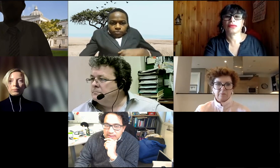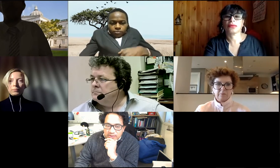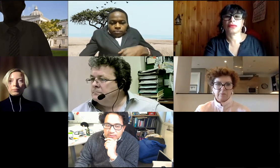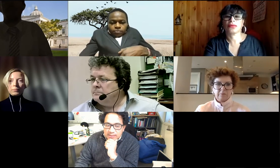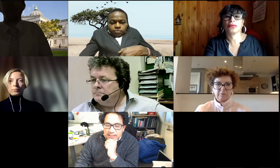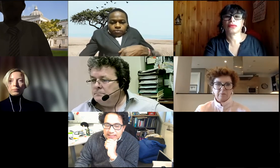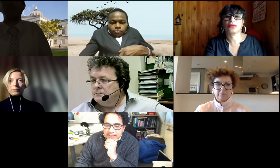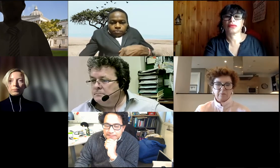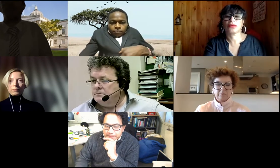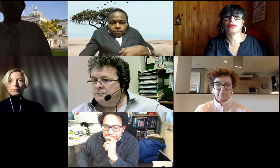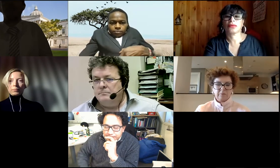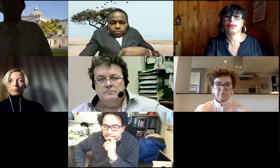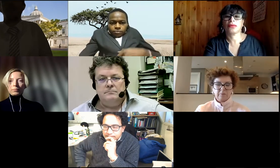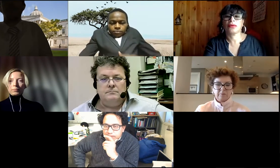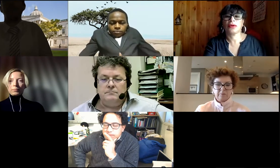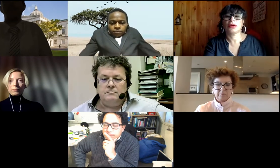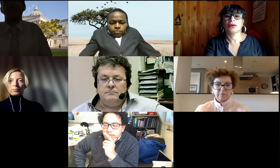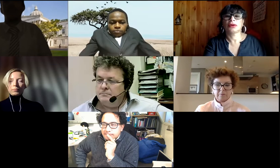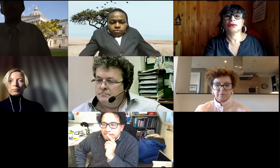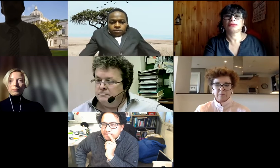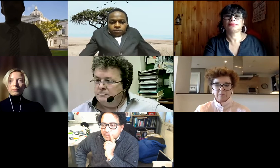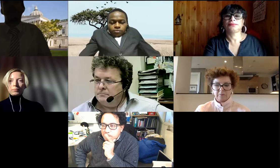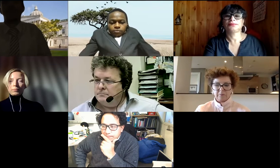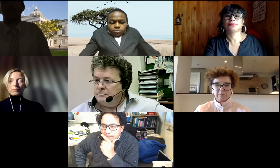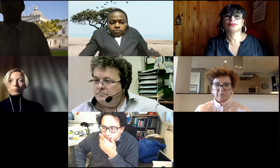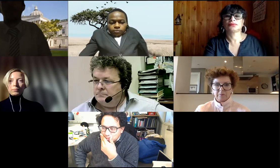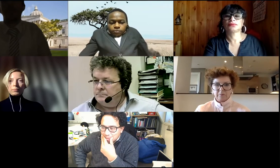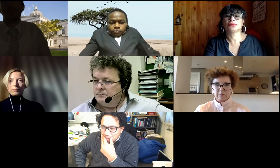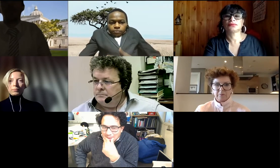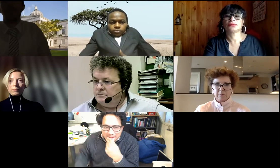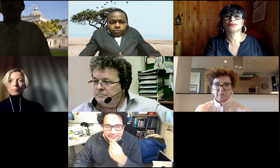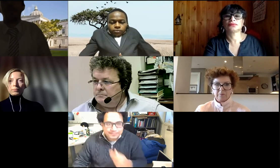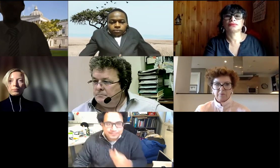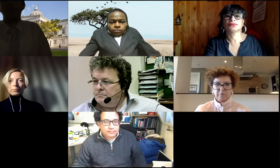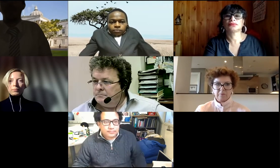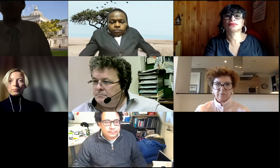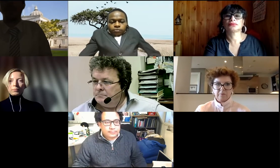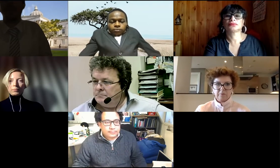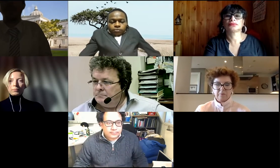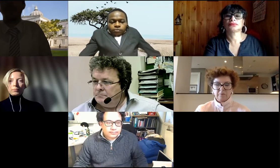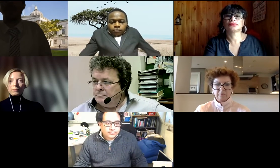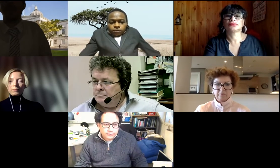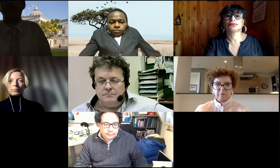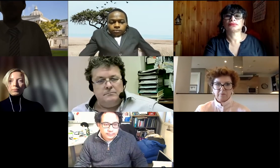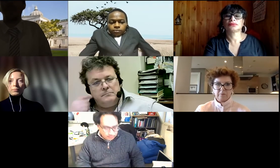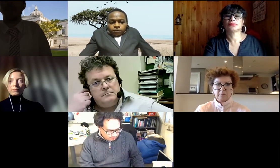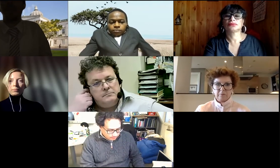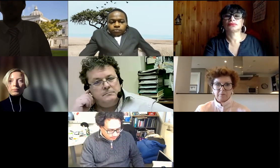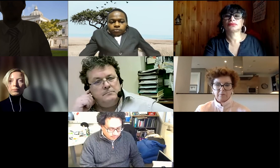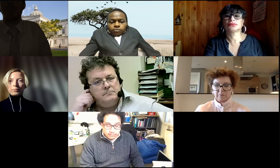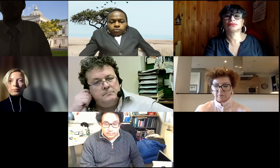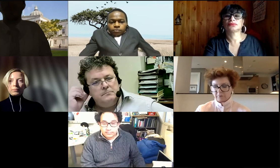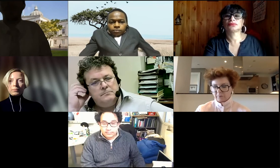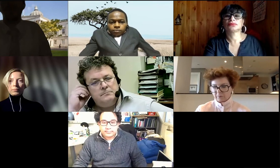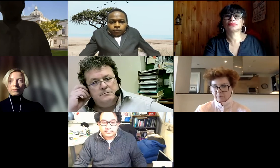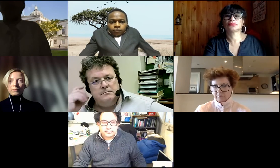field of disabilities. Oh, brilliant. Thank you, Aldo. That's very comprehensive. Bernard, can I ask you what's